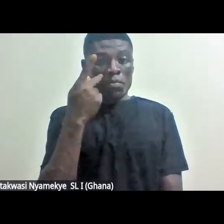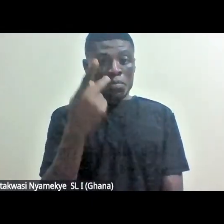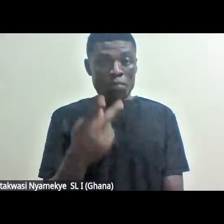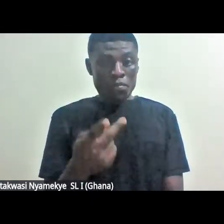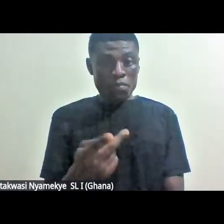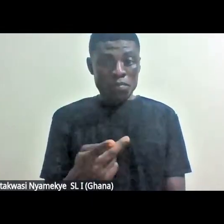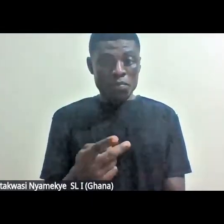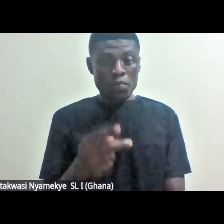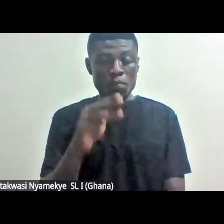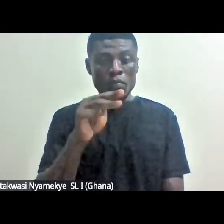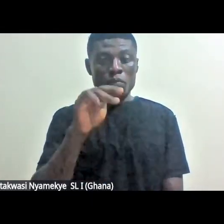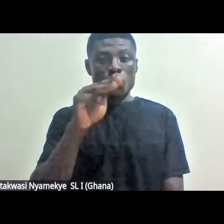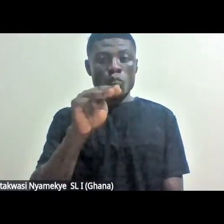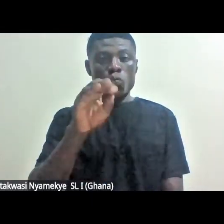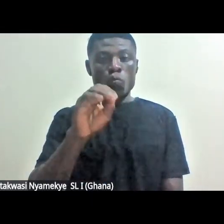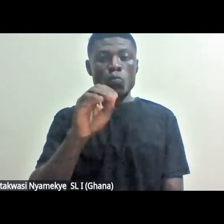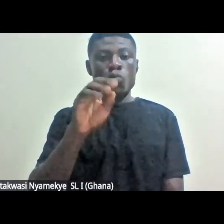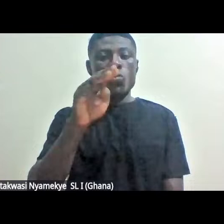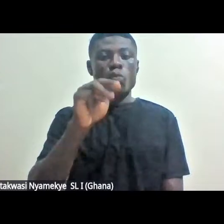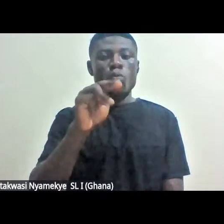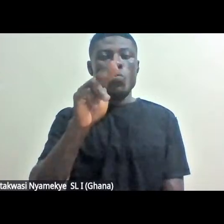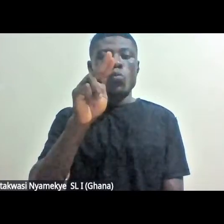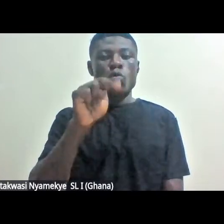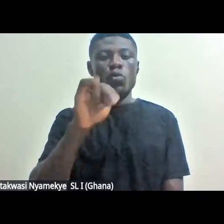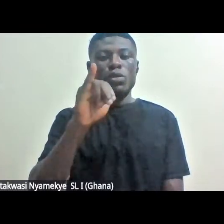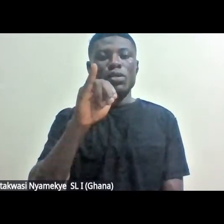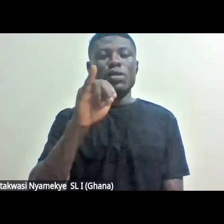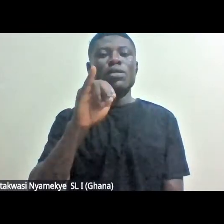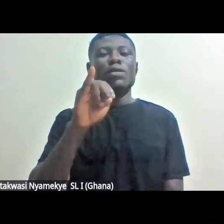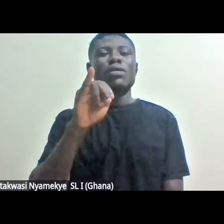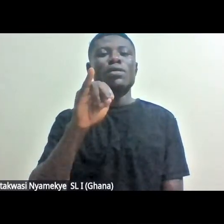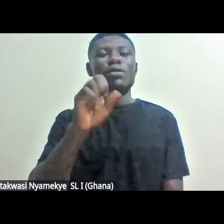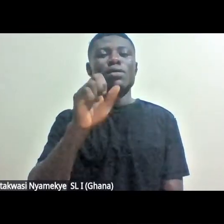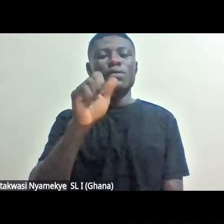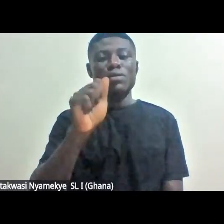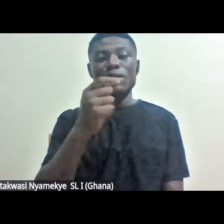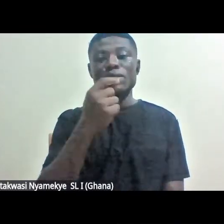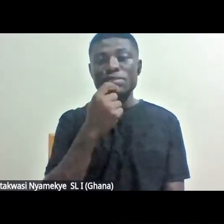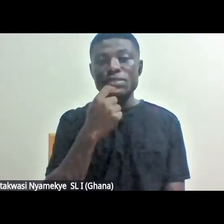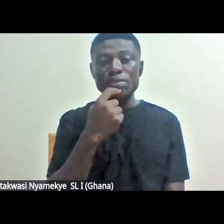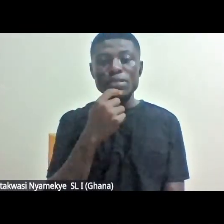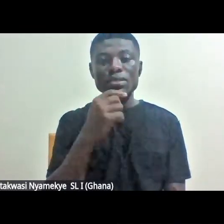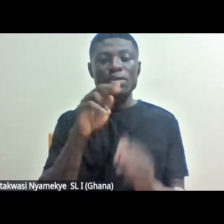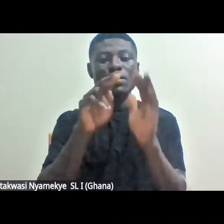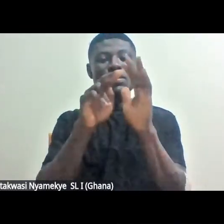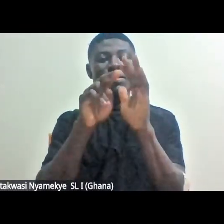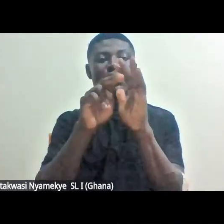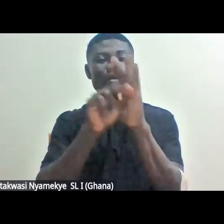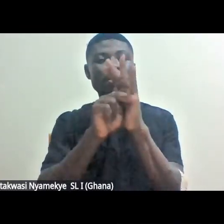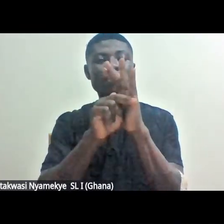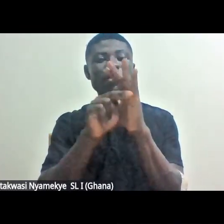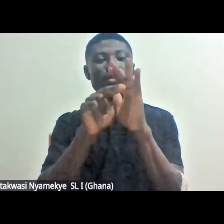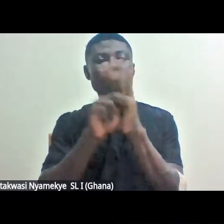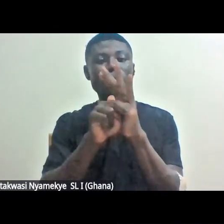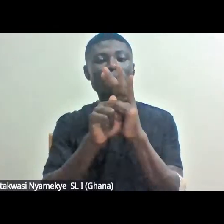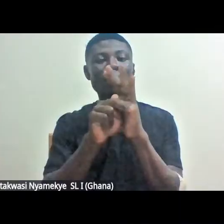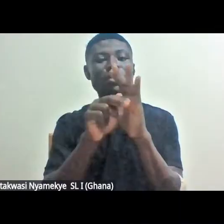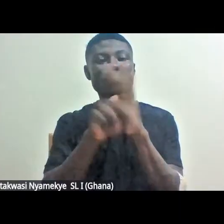Monisa was sharing that Note LM has really helped her a lot, especially being dyslexic.